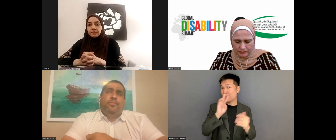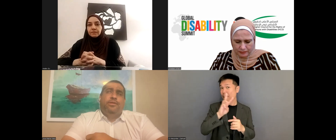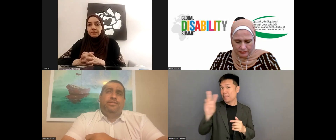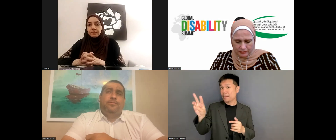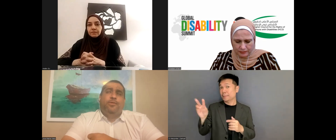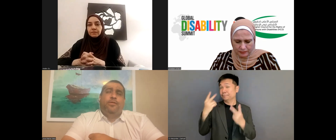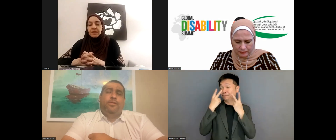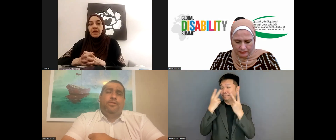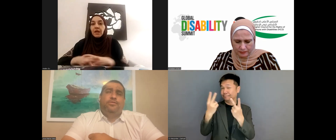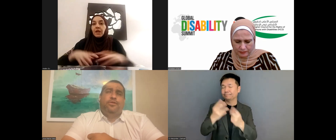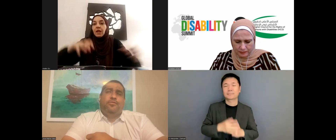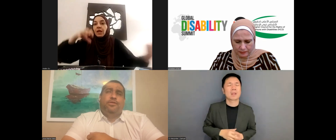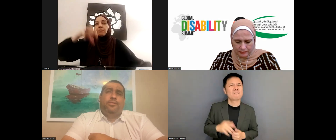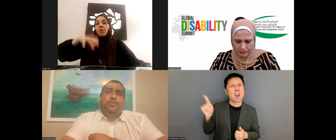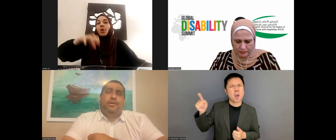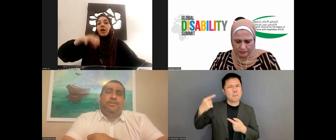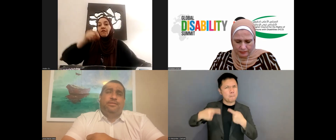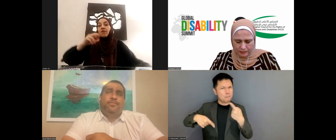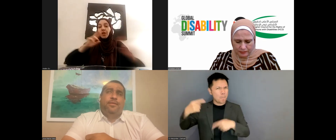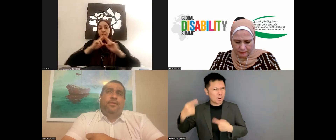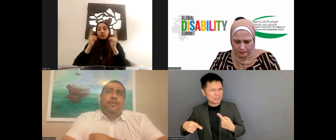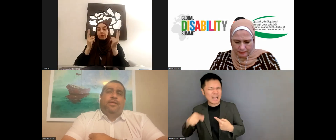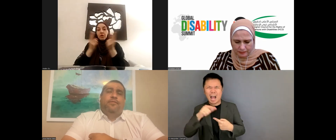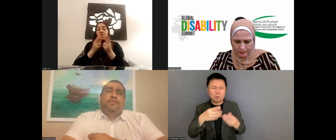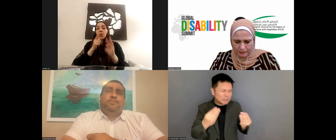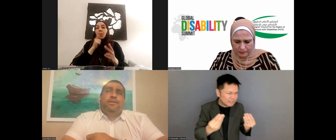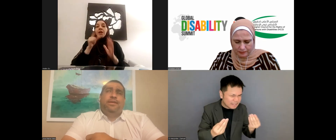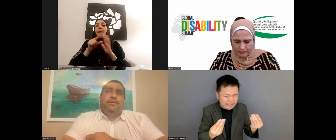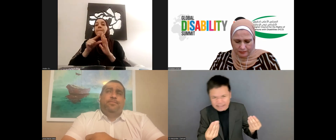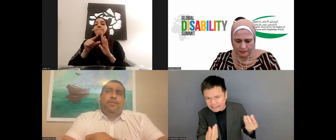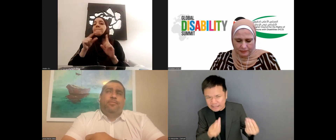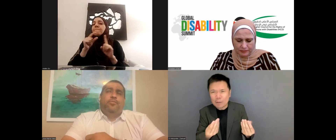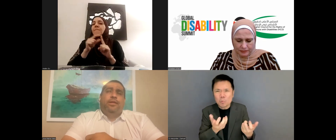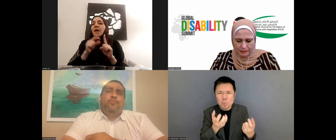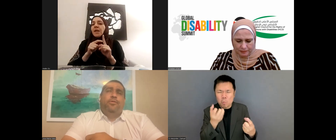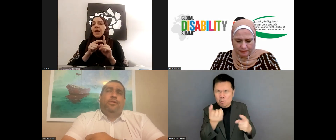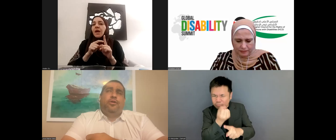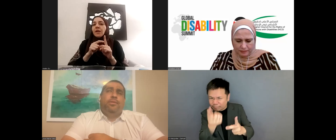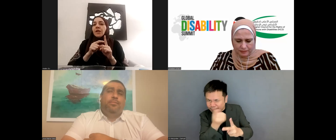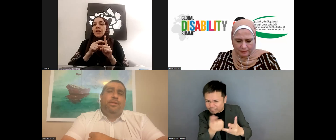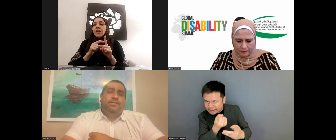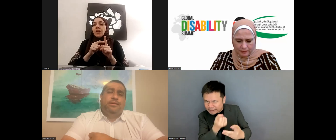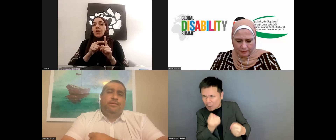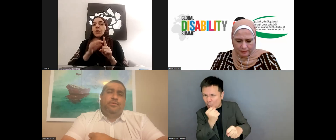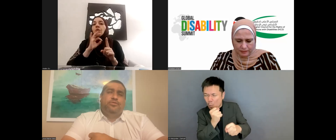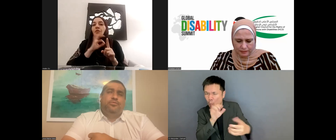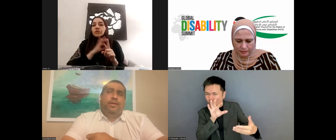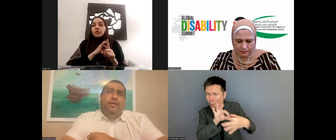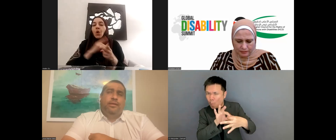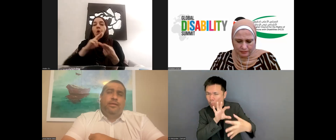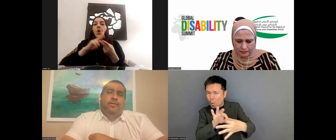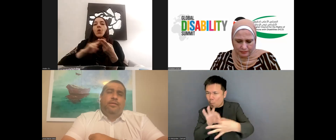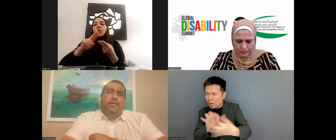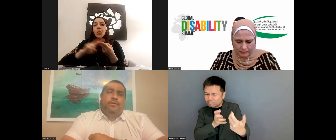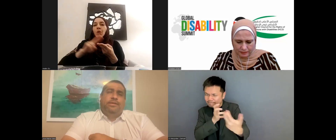moving from political will to concrete compromises? The first one is that we really want commitments to